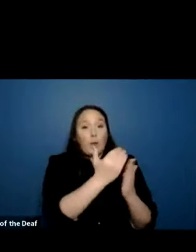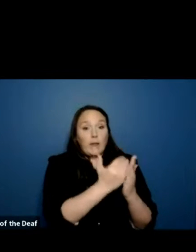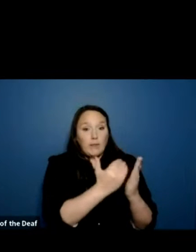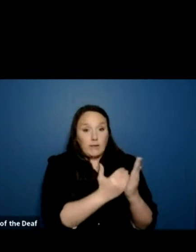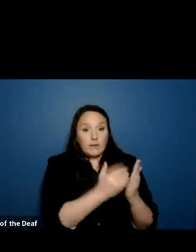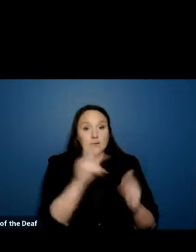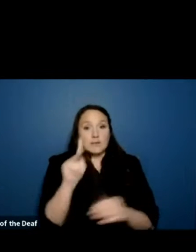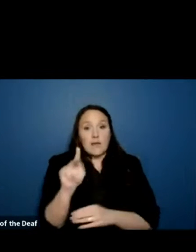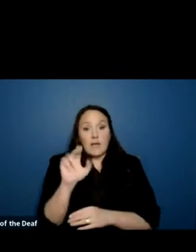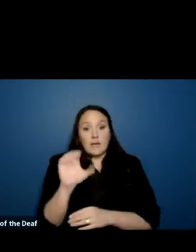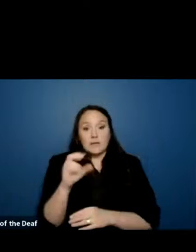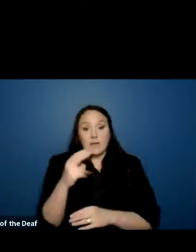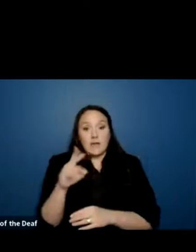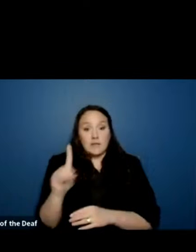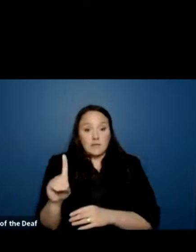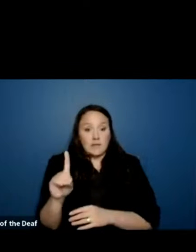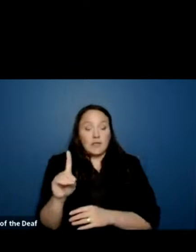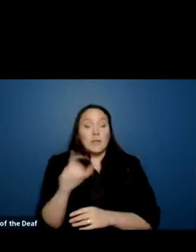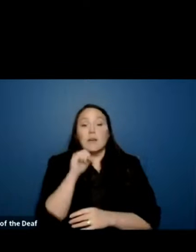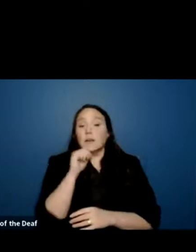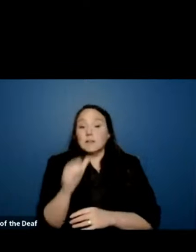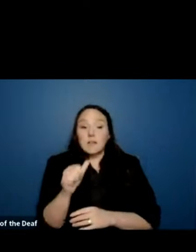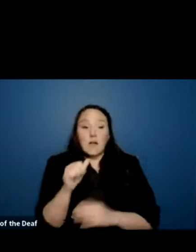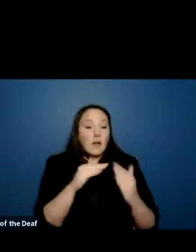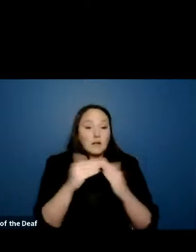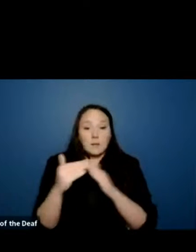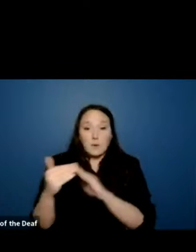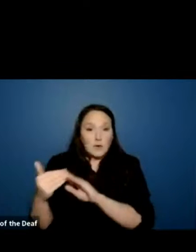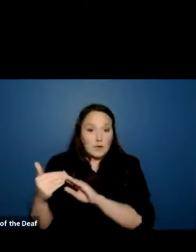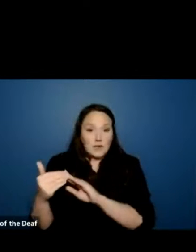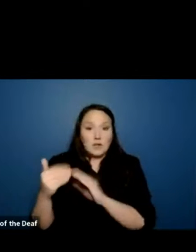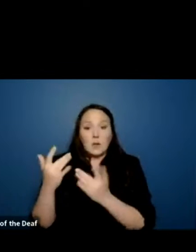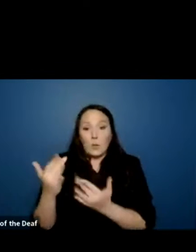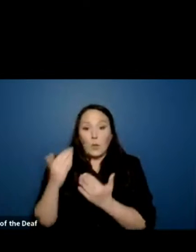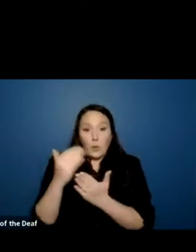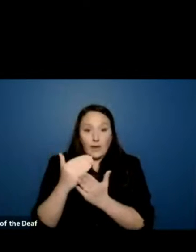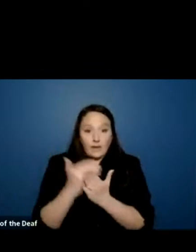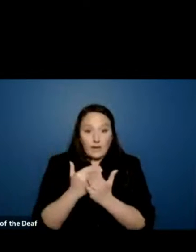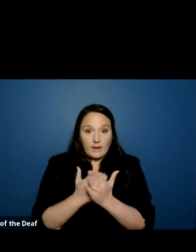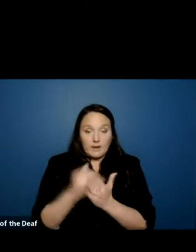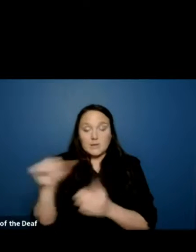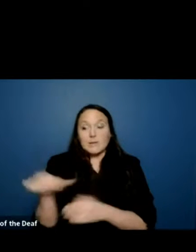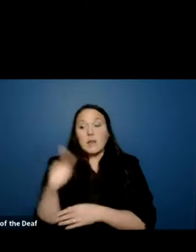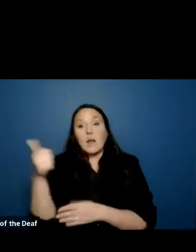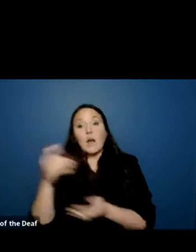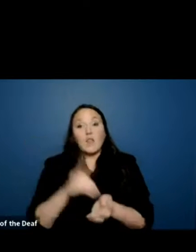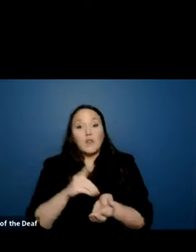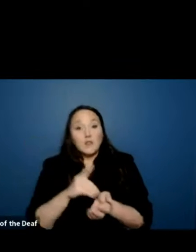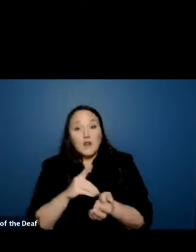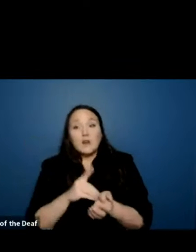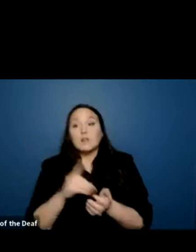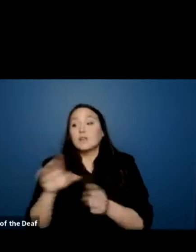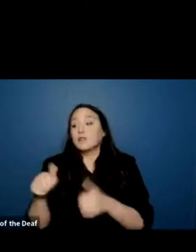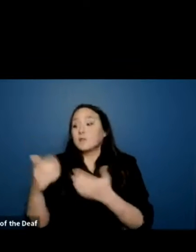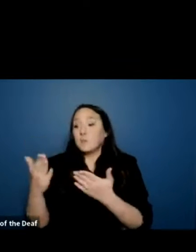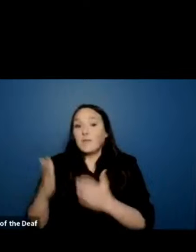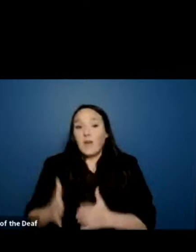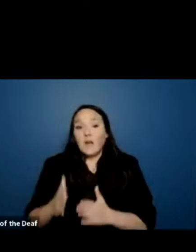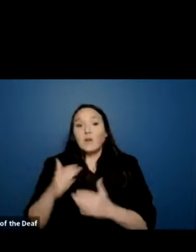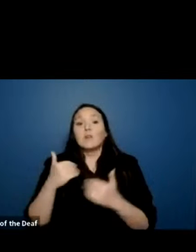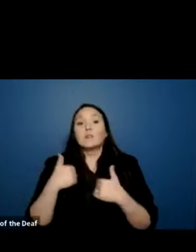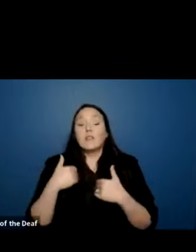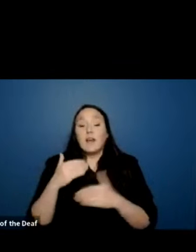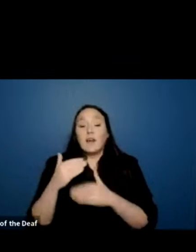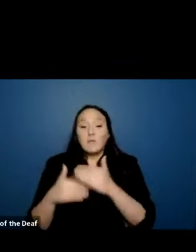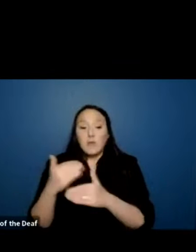list. It is not a community wait list. Other vaccine providers across the community have other processes in place